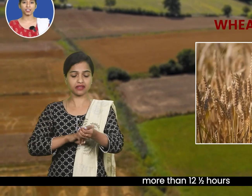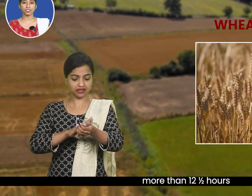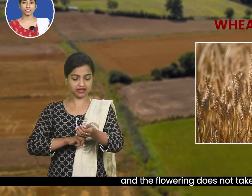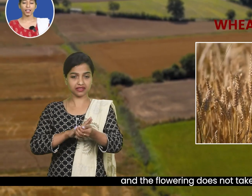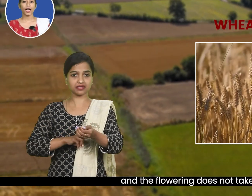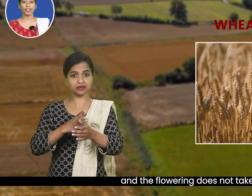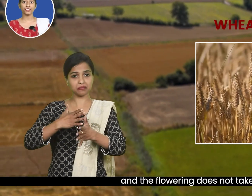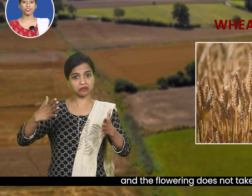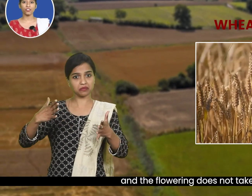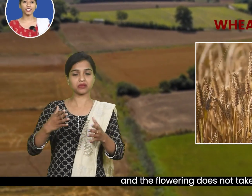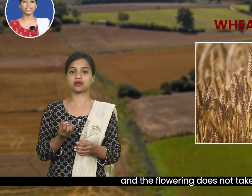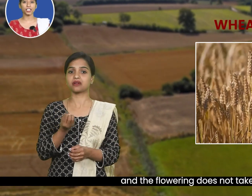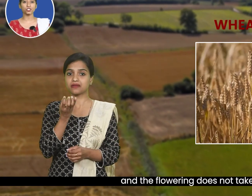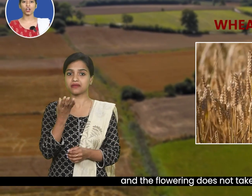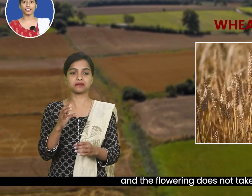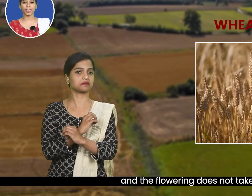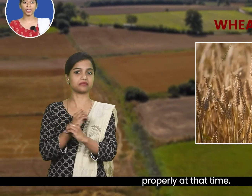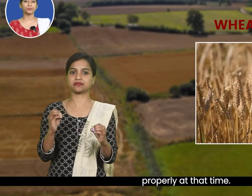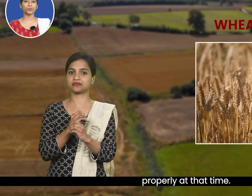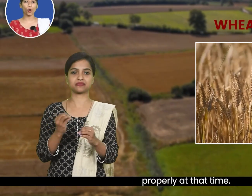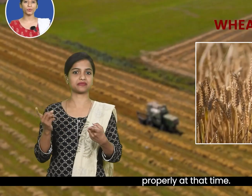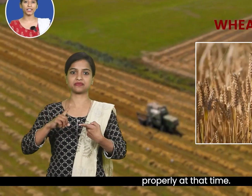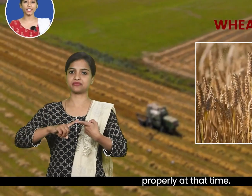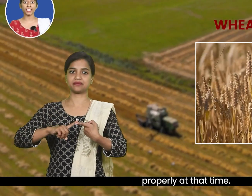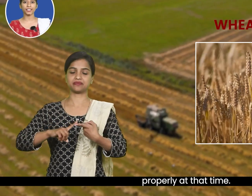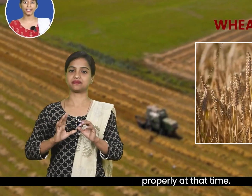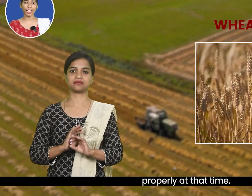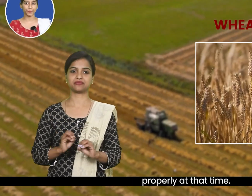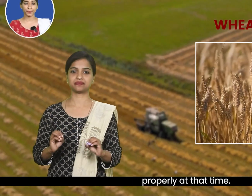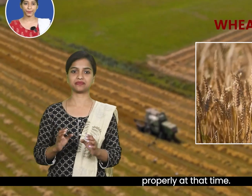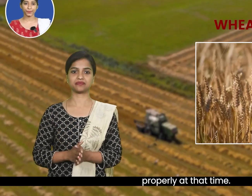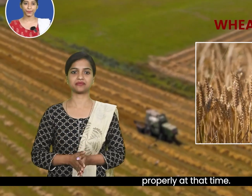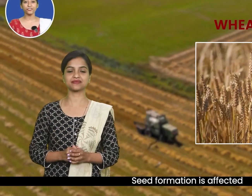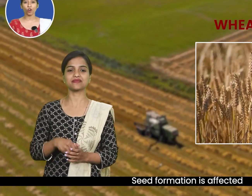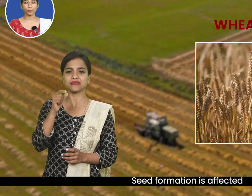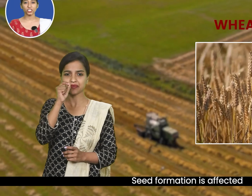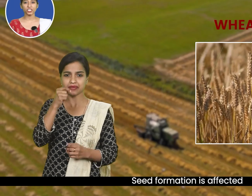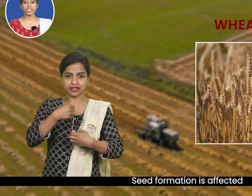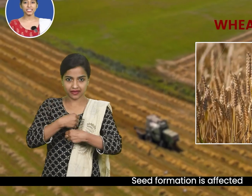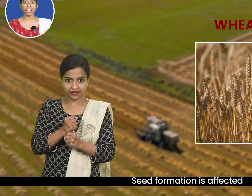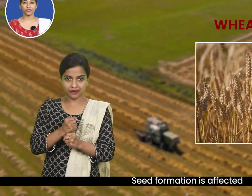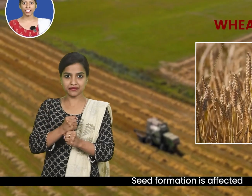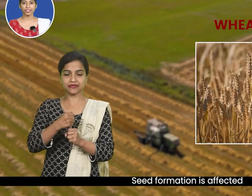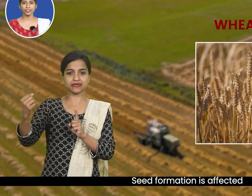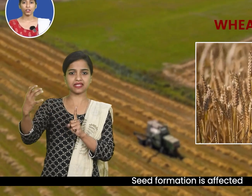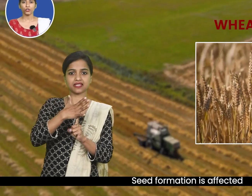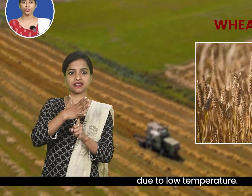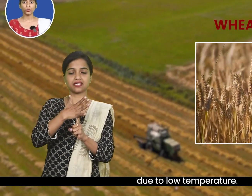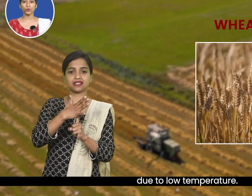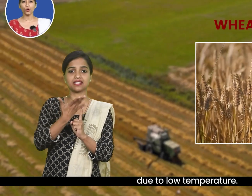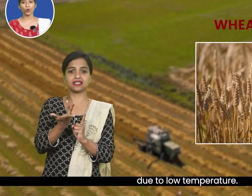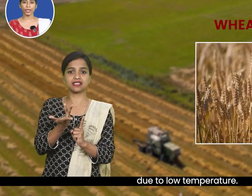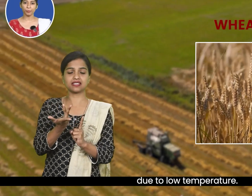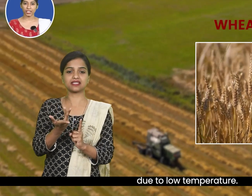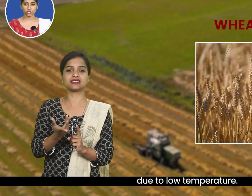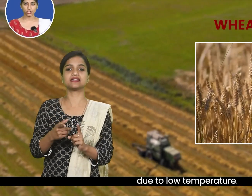12.5 hours and the flowering does not take properly at that time. Seed formation is affected due